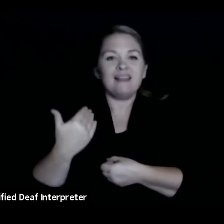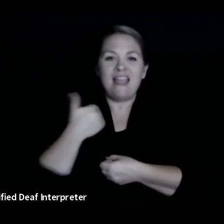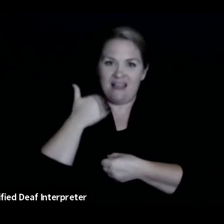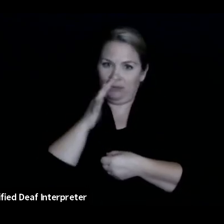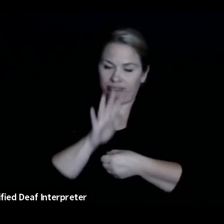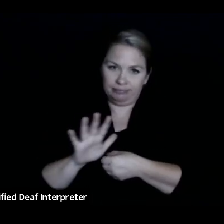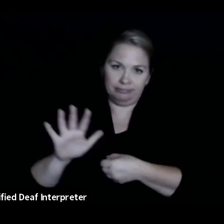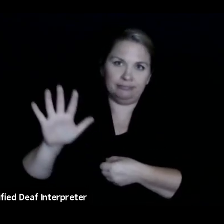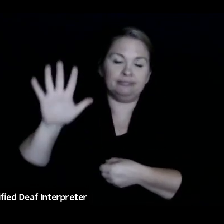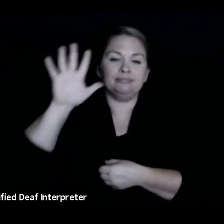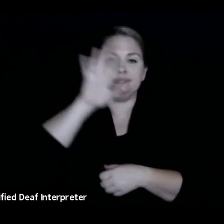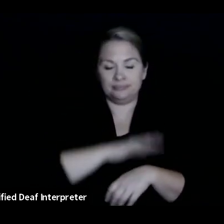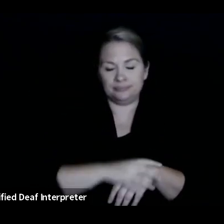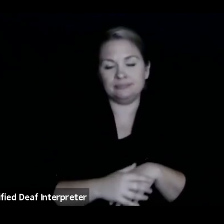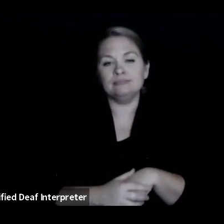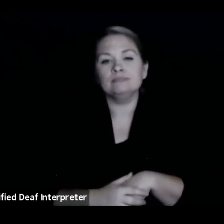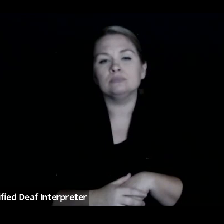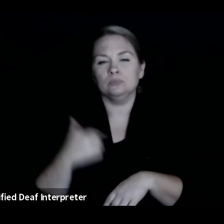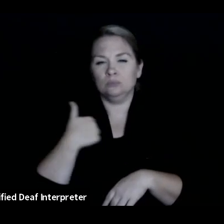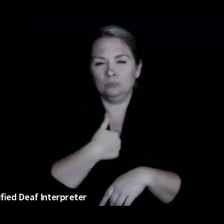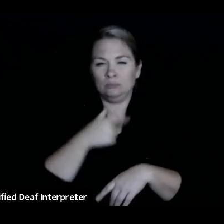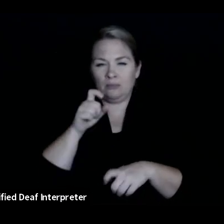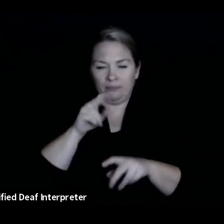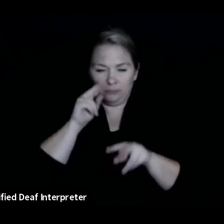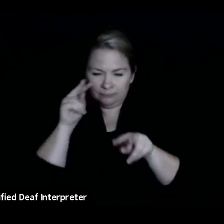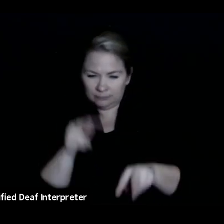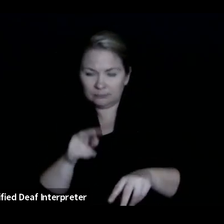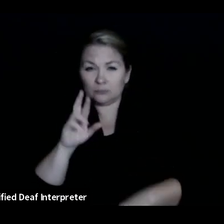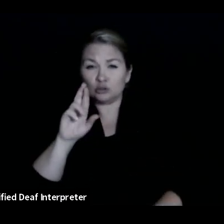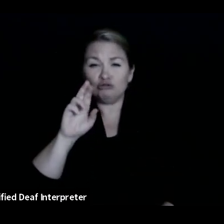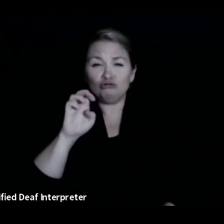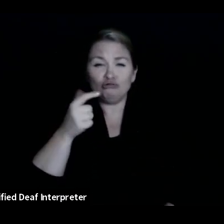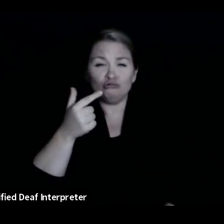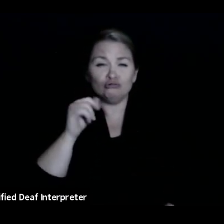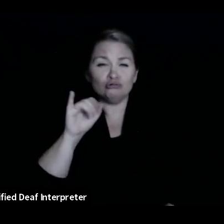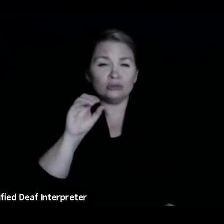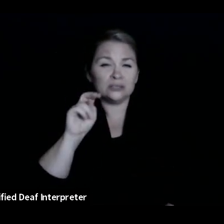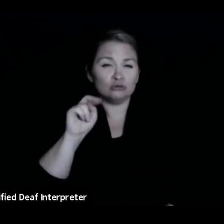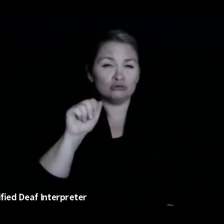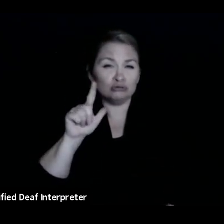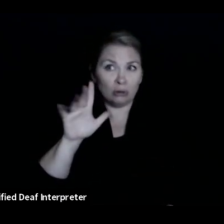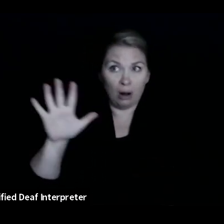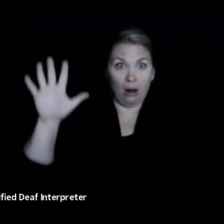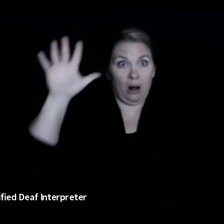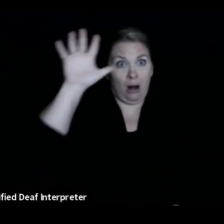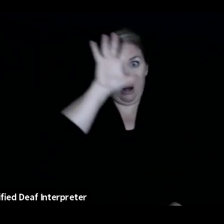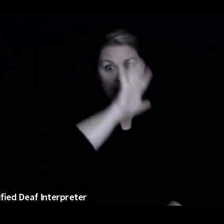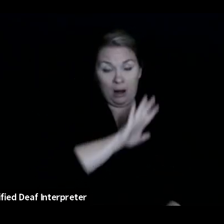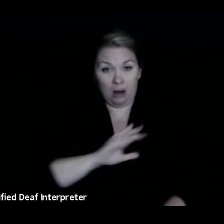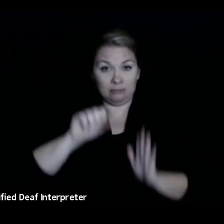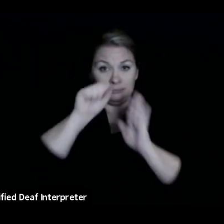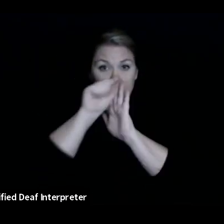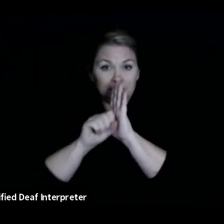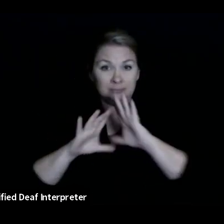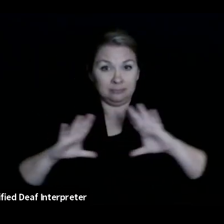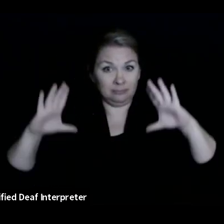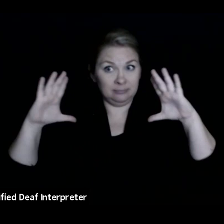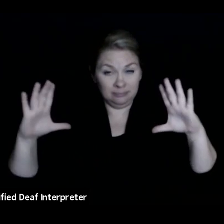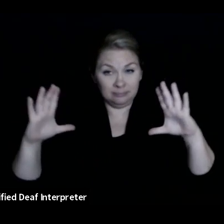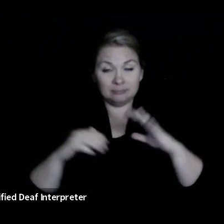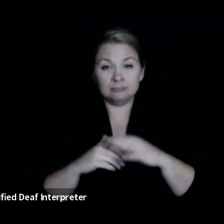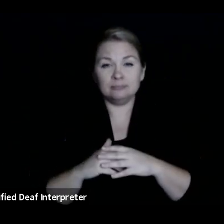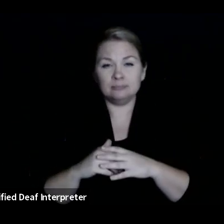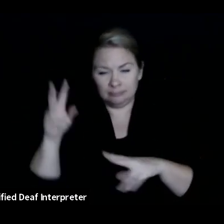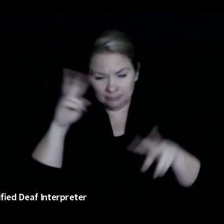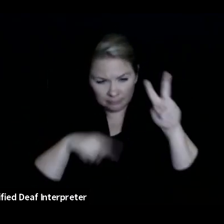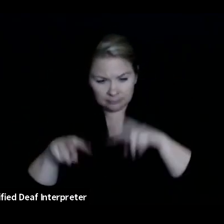determine how he wants to take the data that we share with him and use that to help inform the